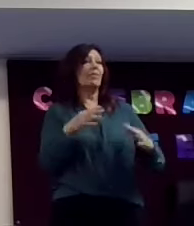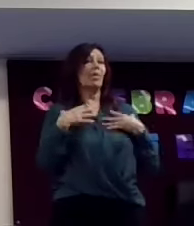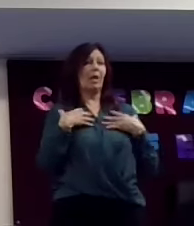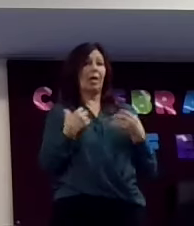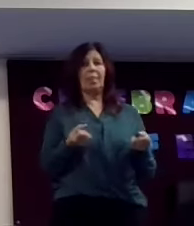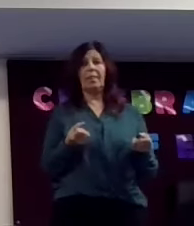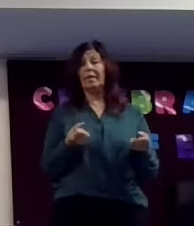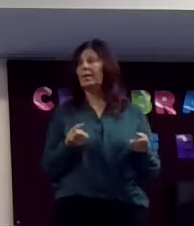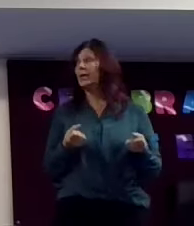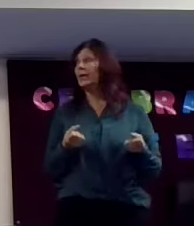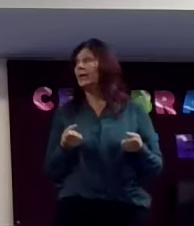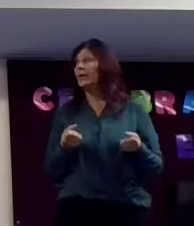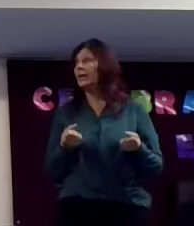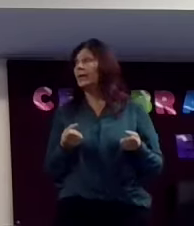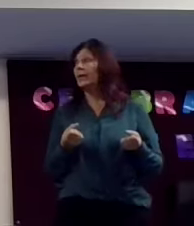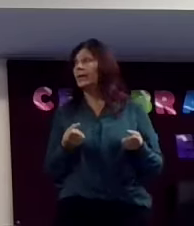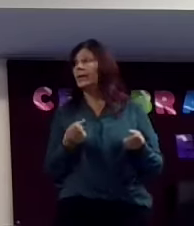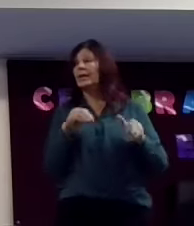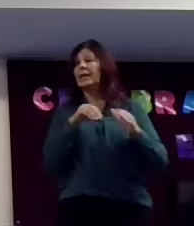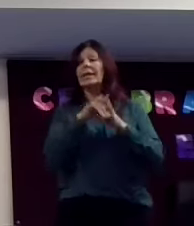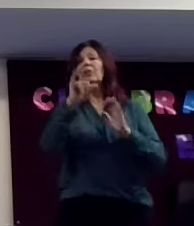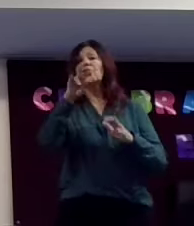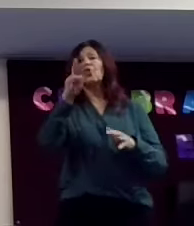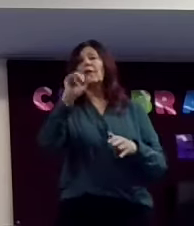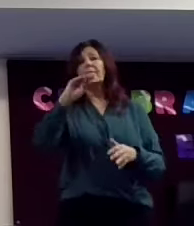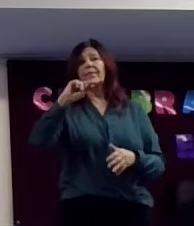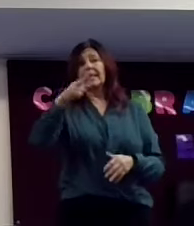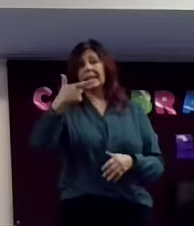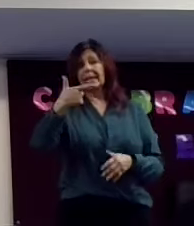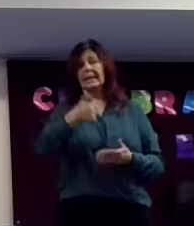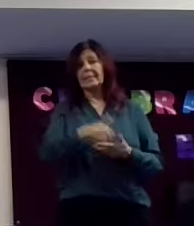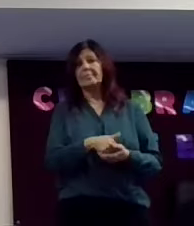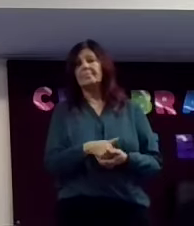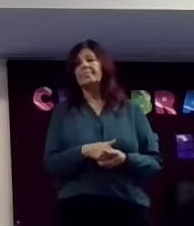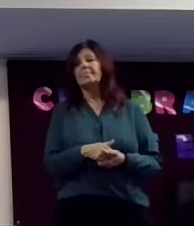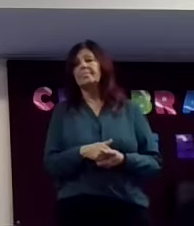health in Irving, New York,